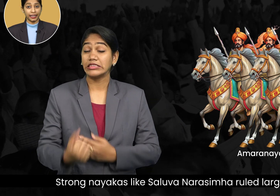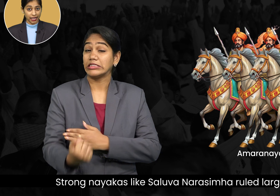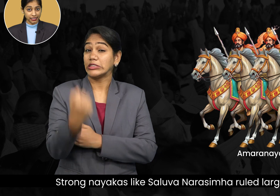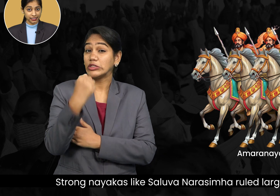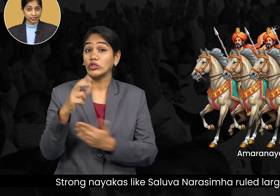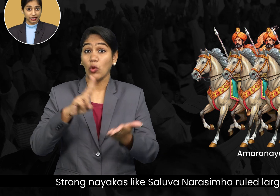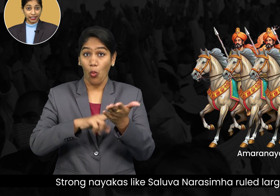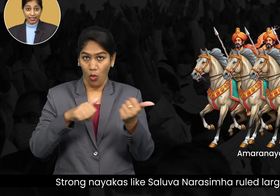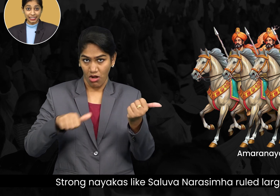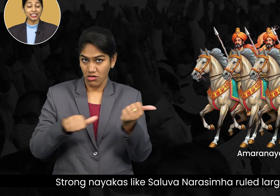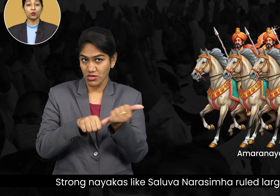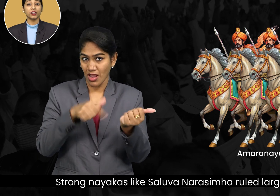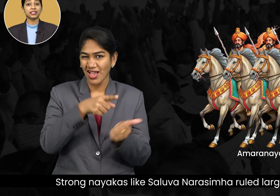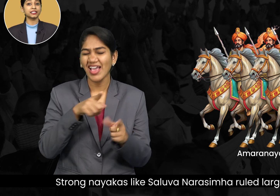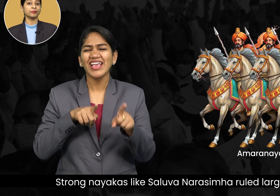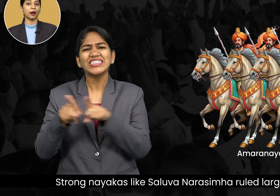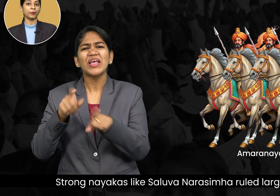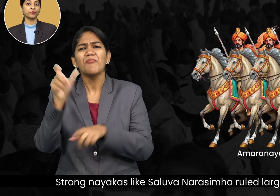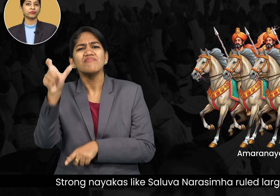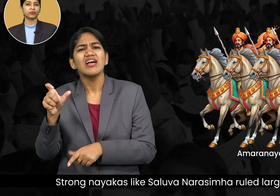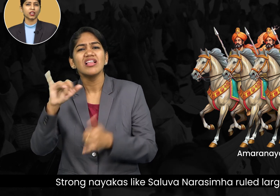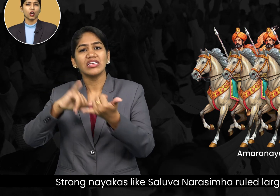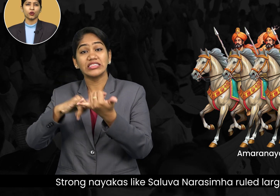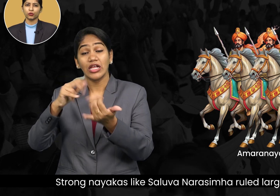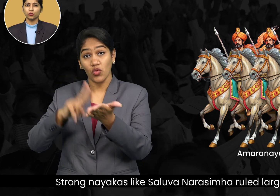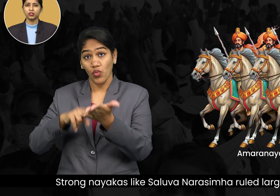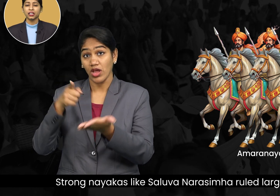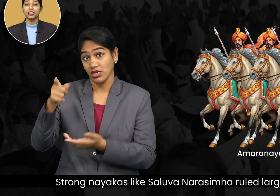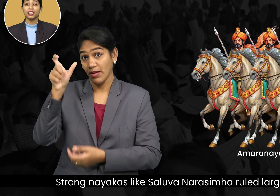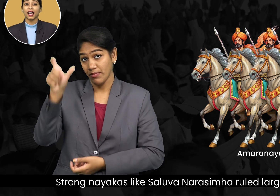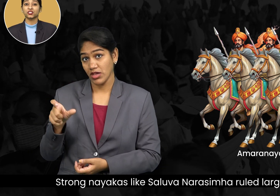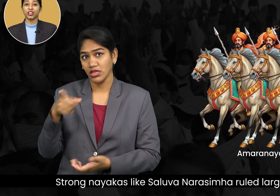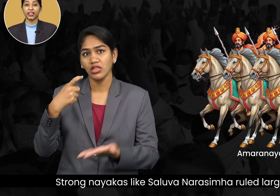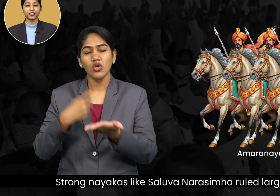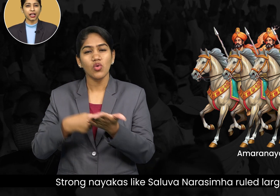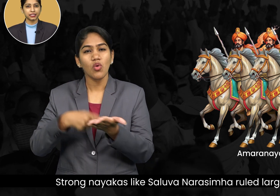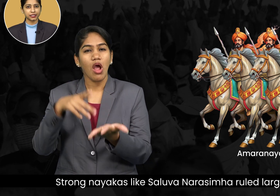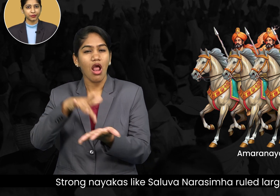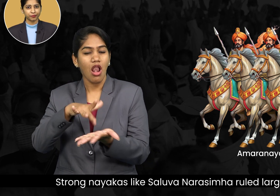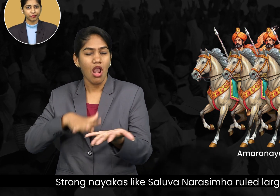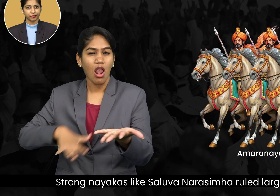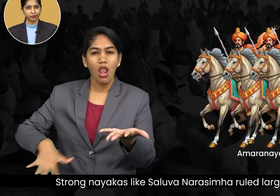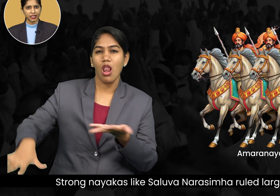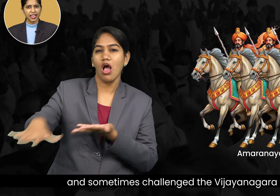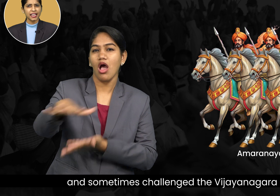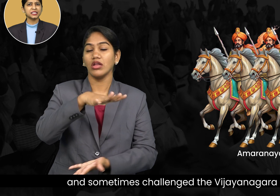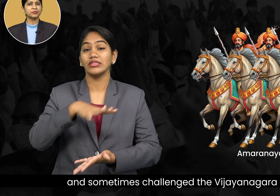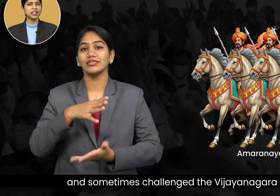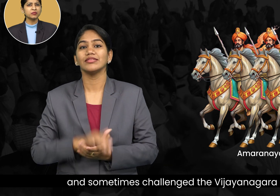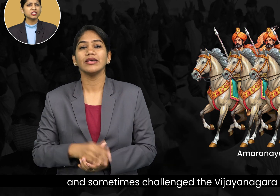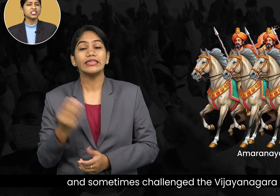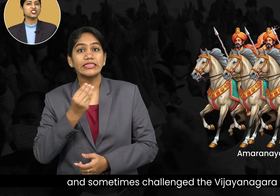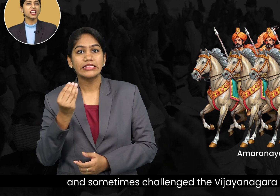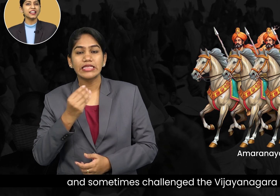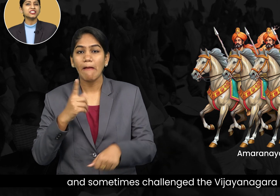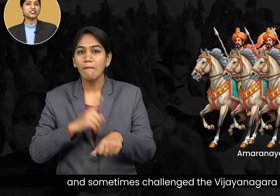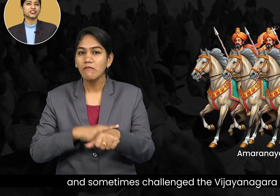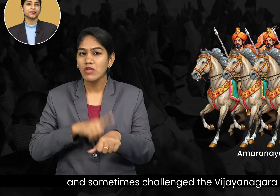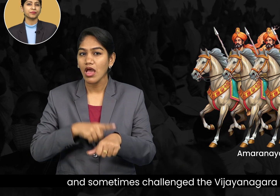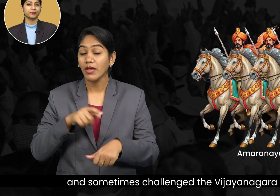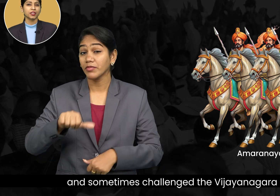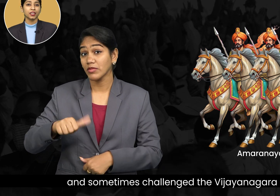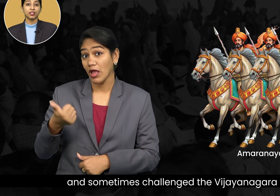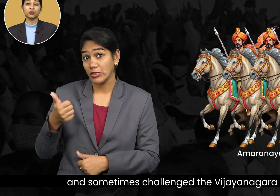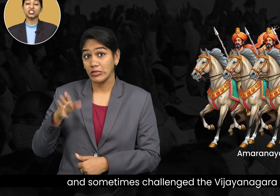Strong Nayakas like Salva Narasimha ruled large areas and sometimes